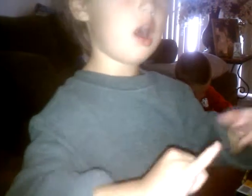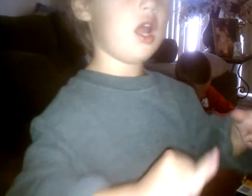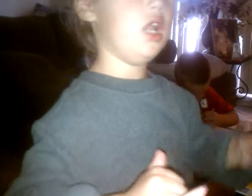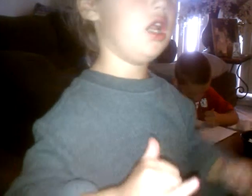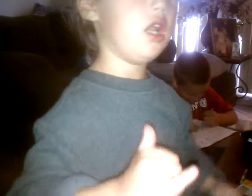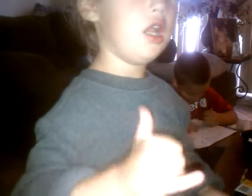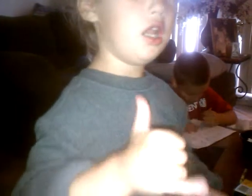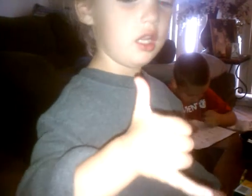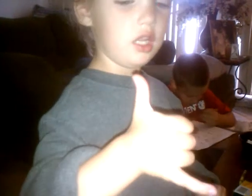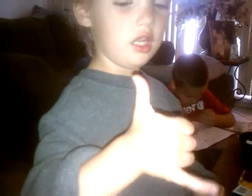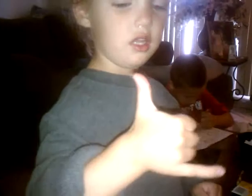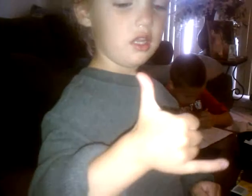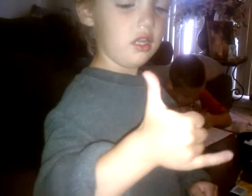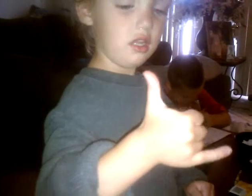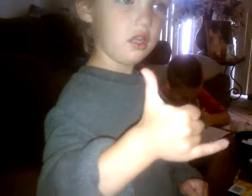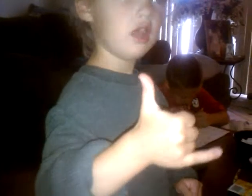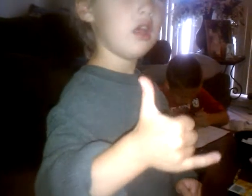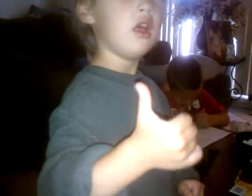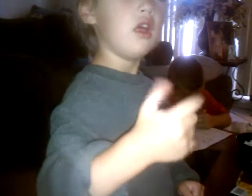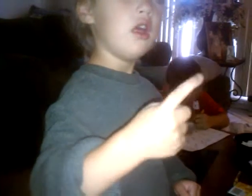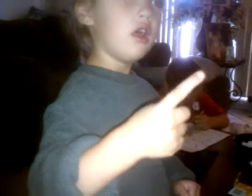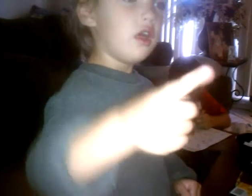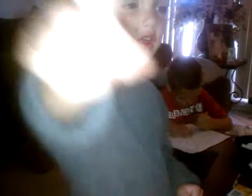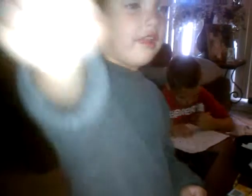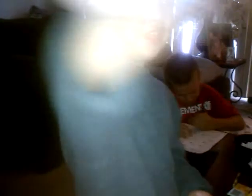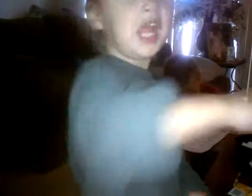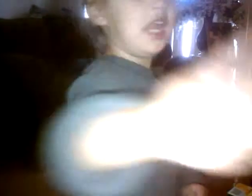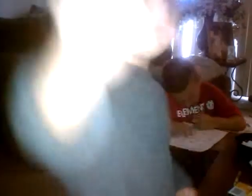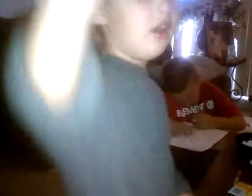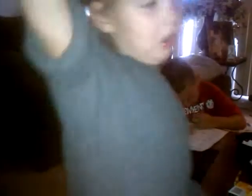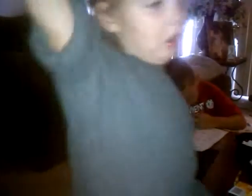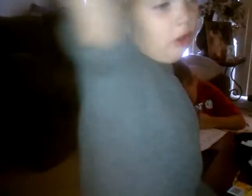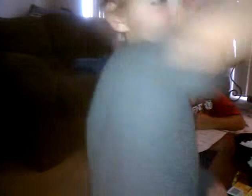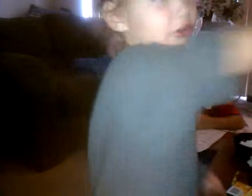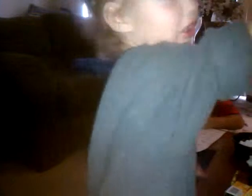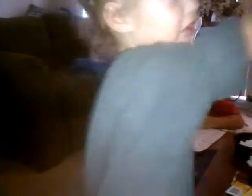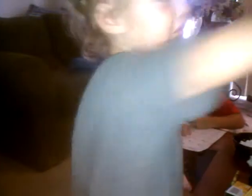Y. Y. And what's this? Z.